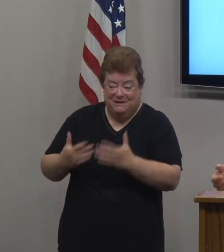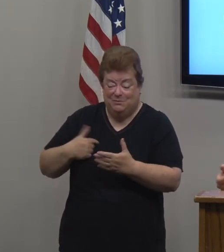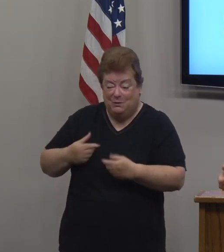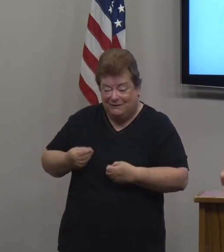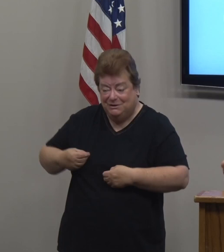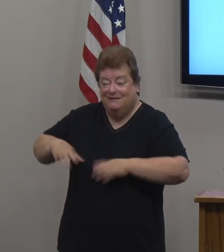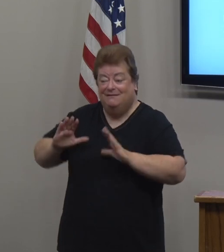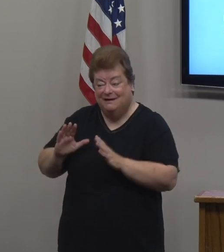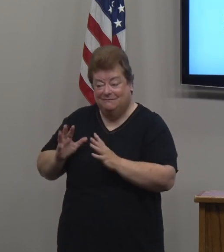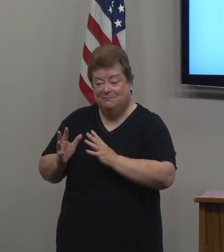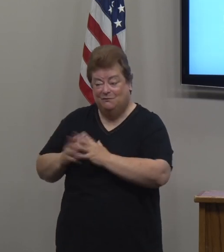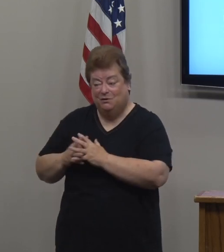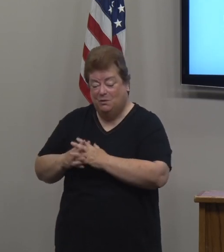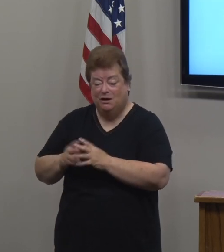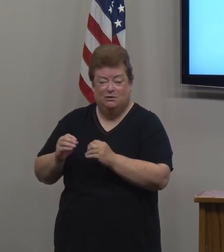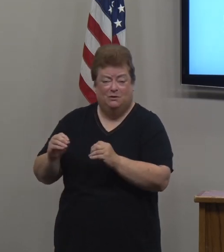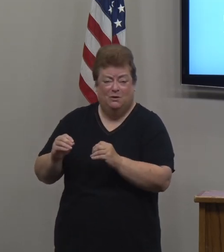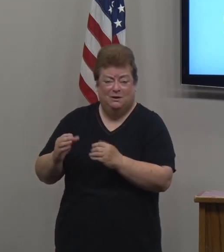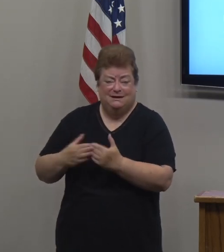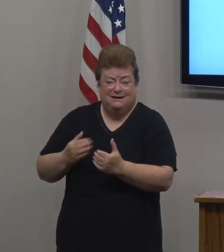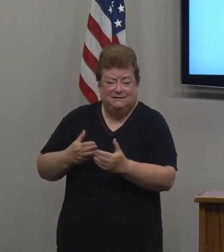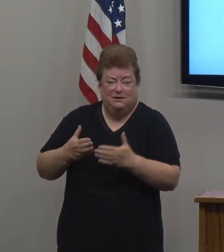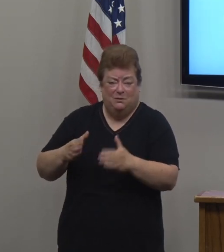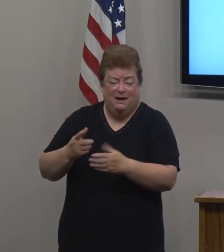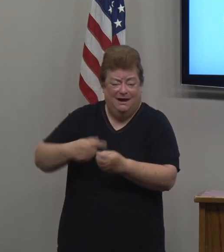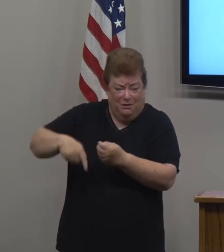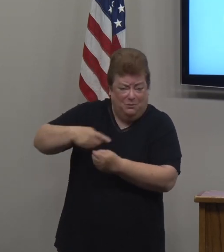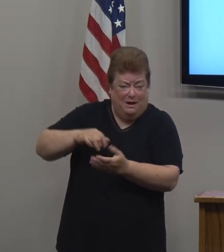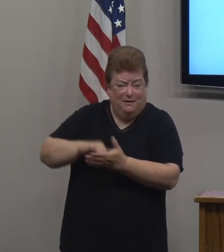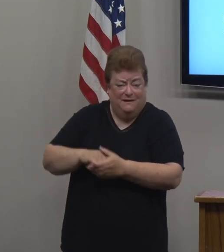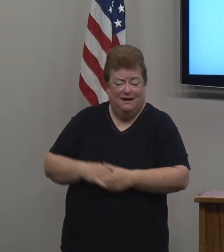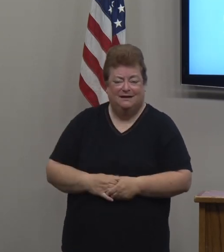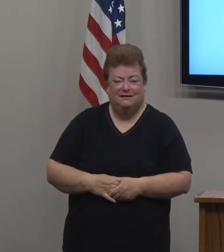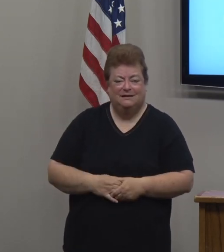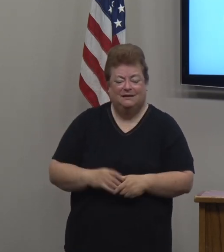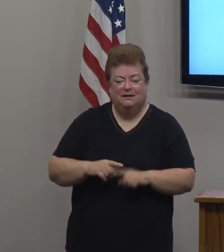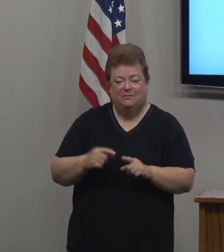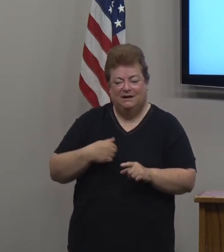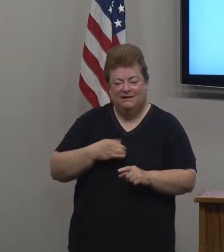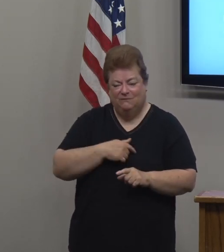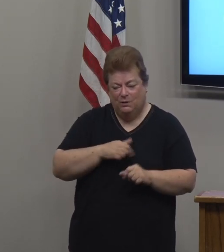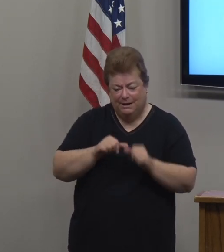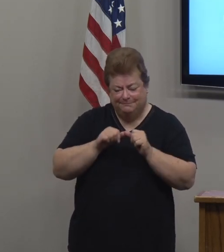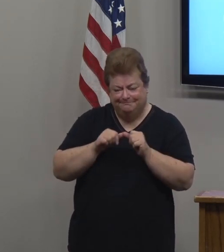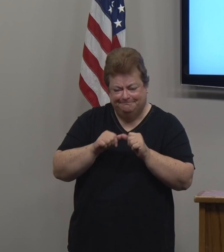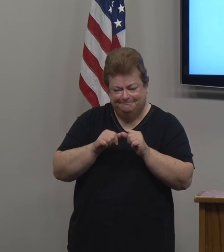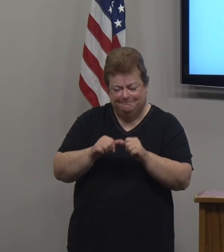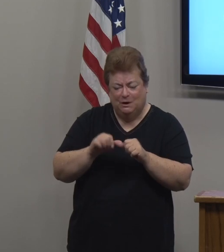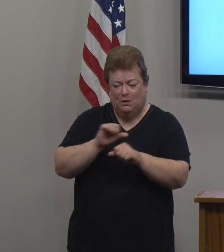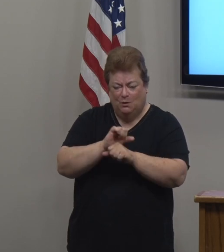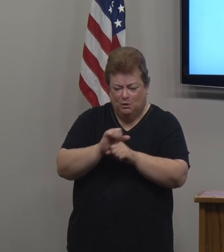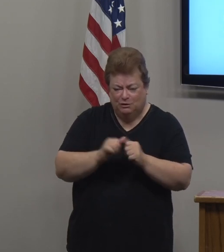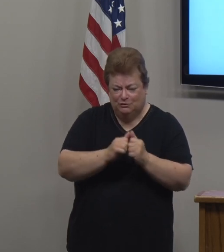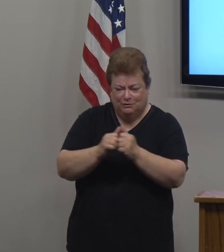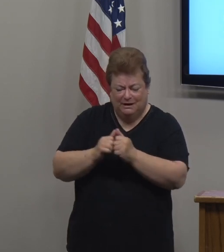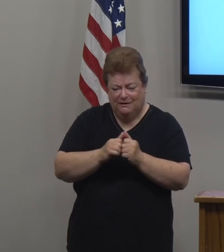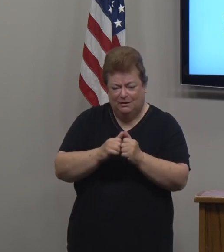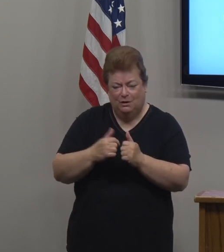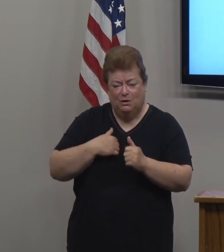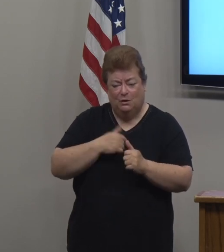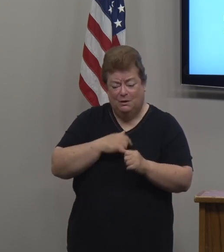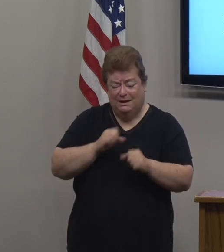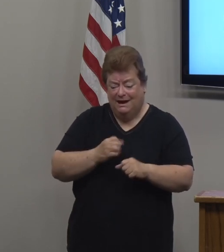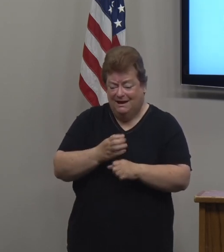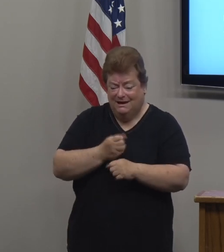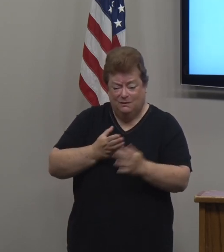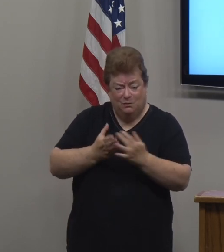There's no easy way around it. But if we are diligent, if we work together, we'll get through this, and there